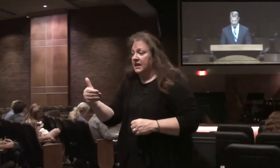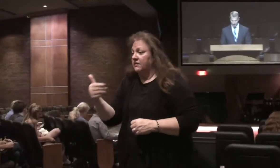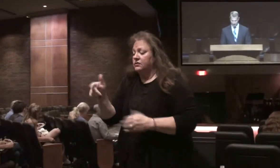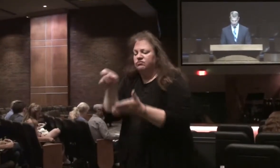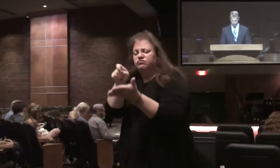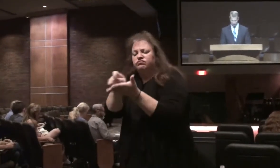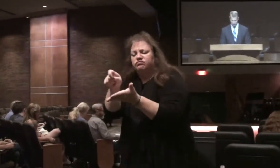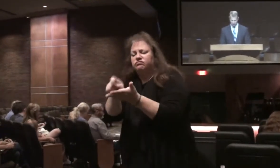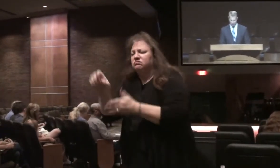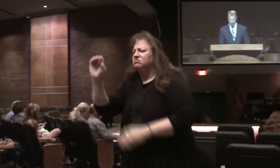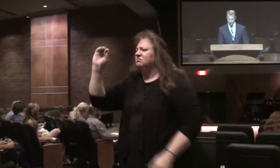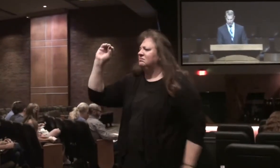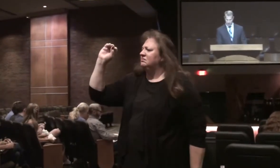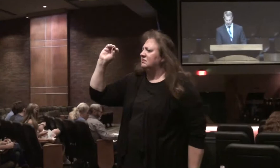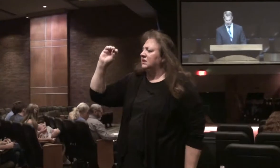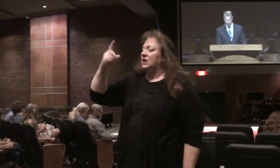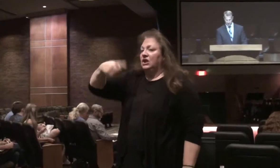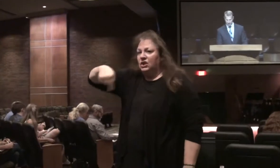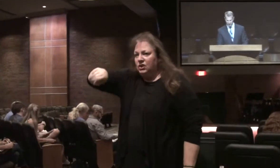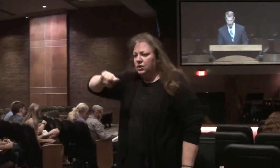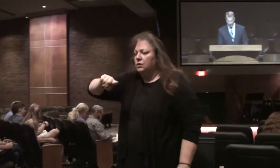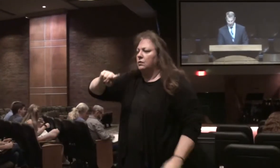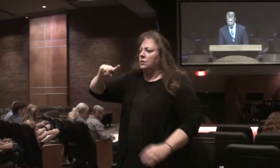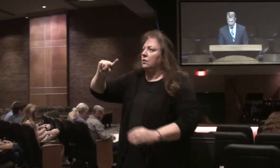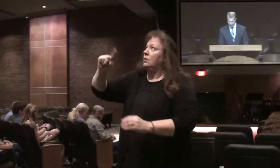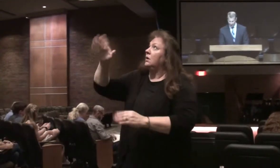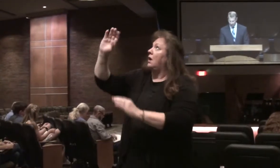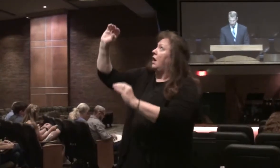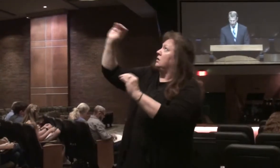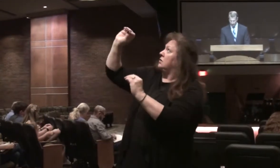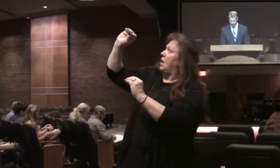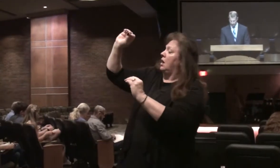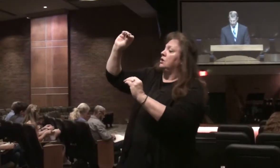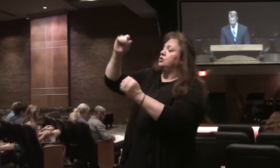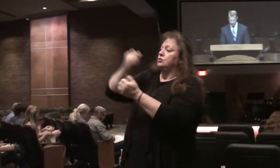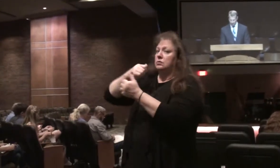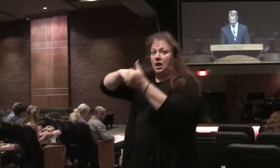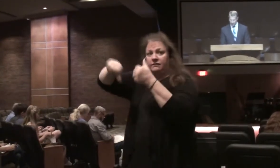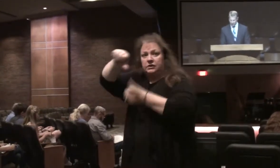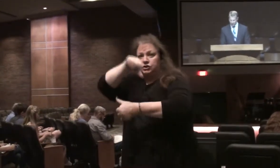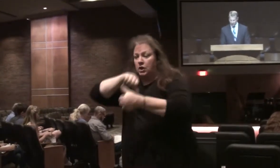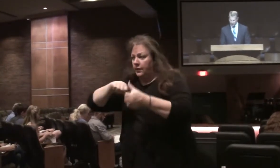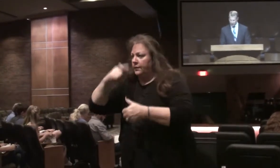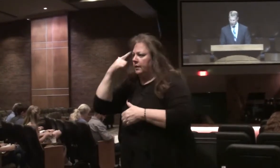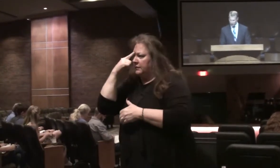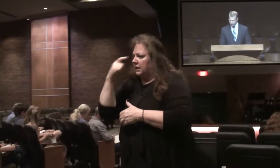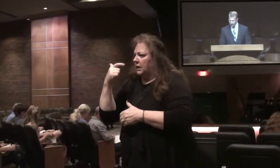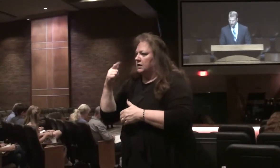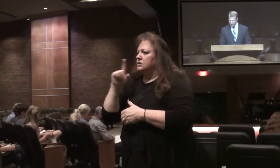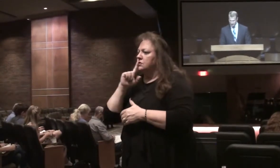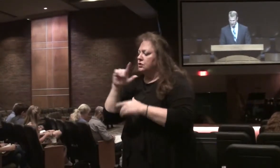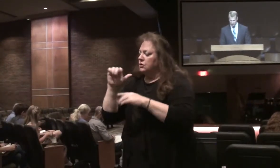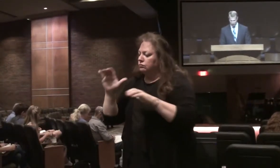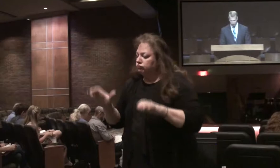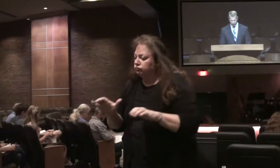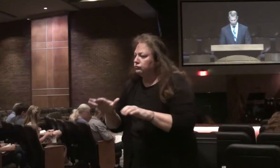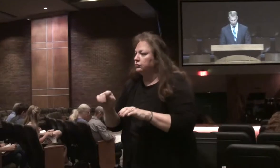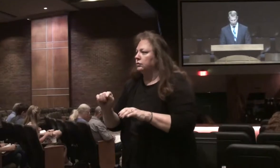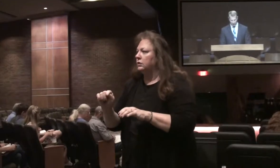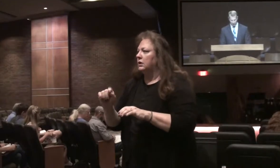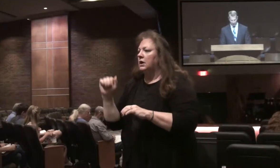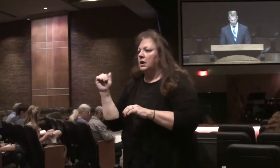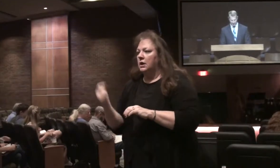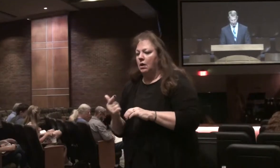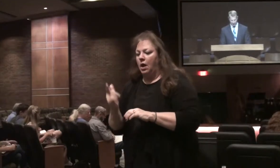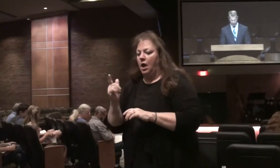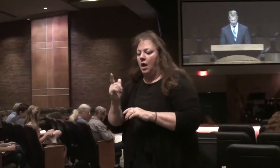anyone to write to you. For you yourselves are taught by God to love one another. For indeed, you do practice it with all the